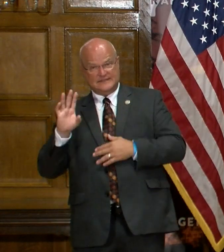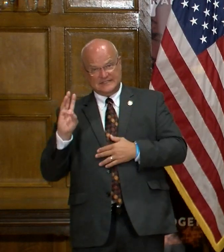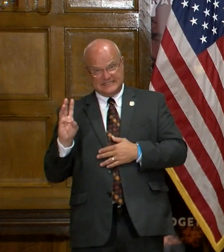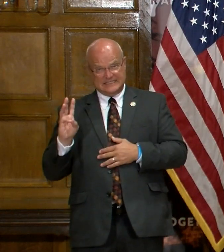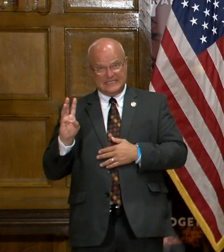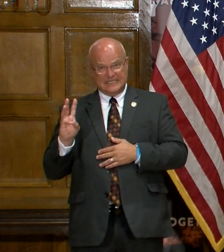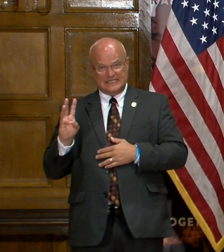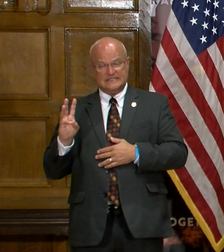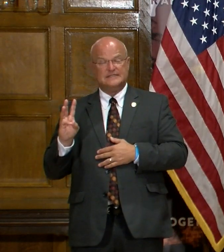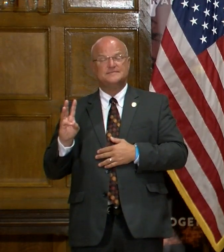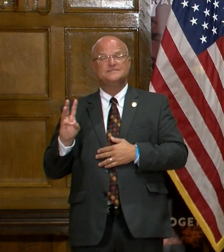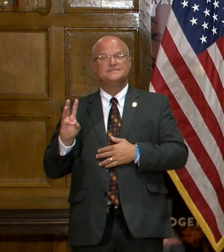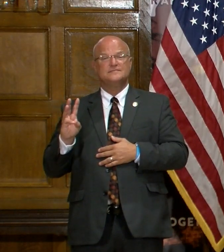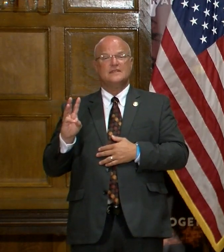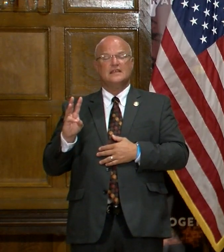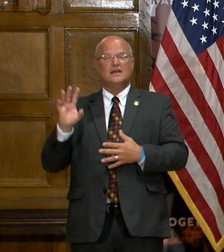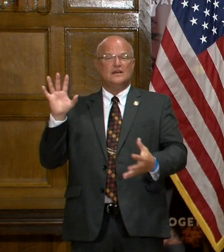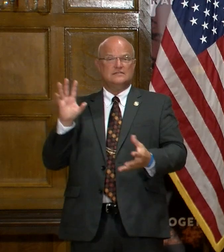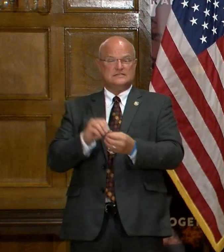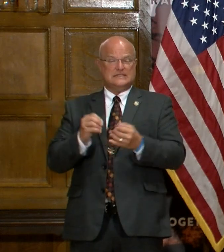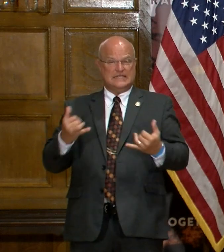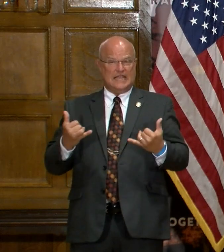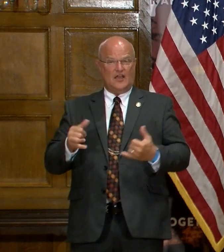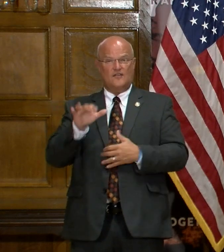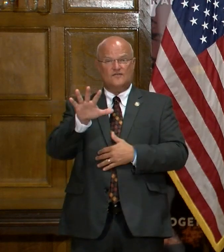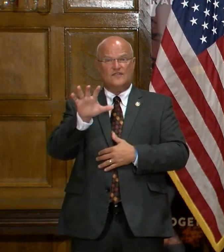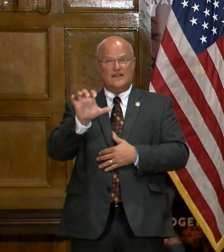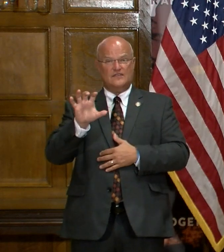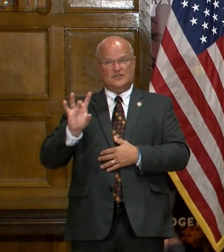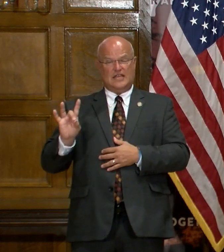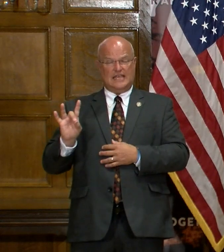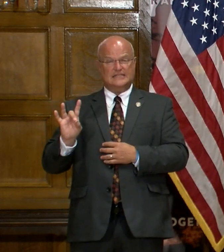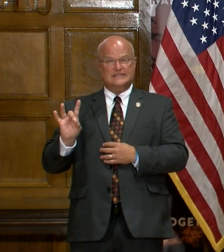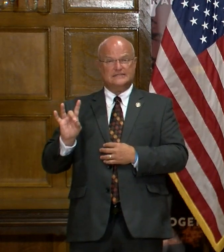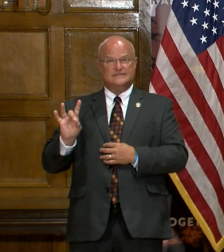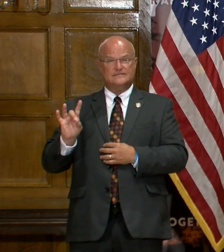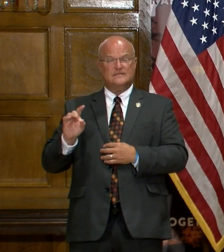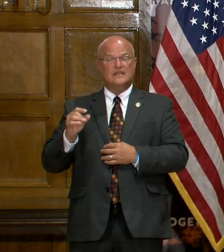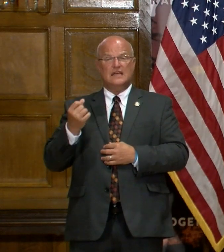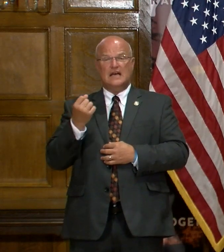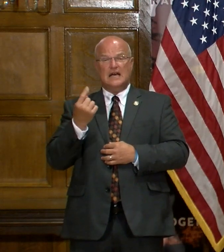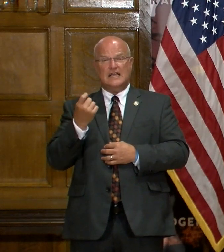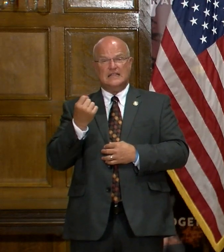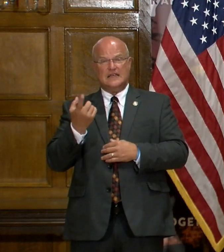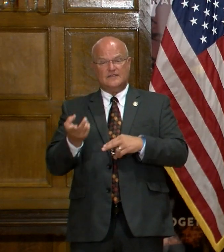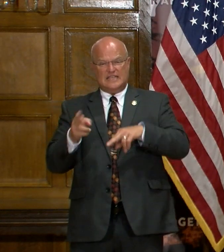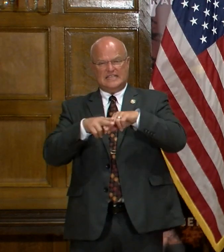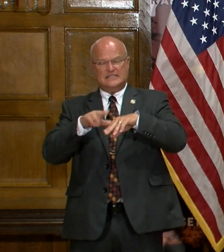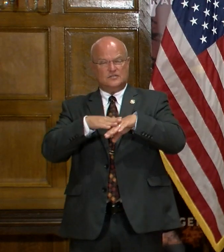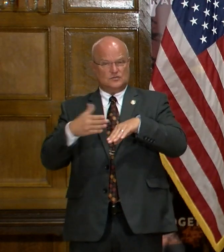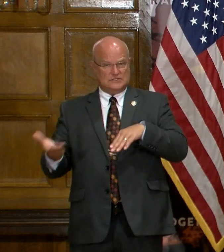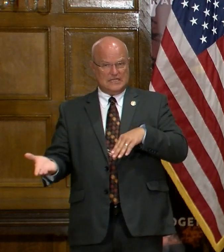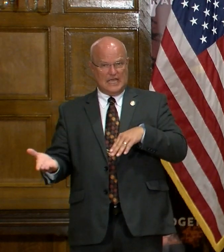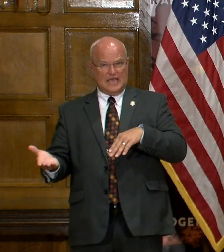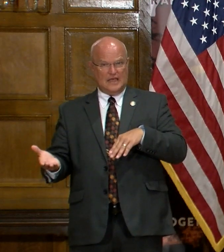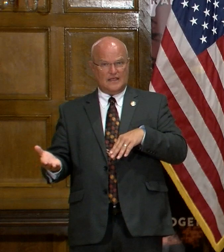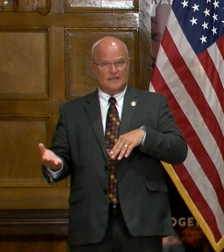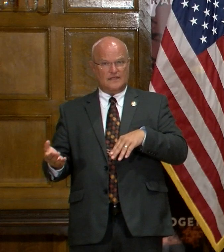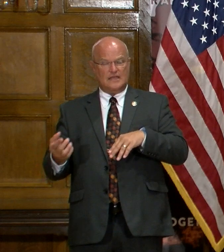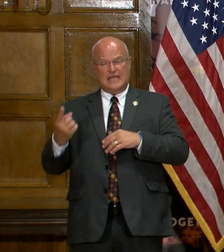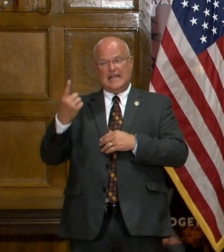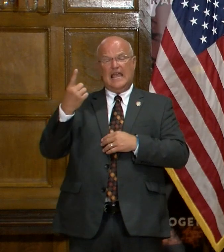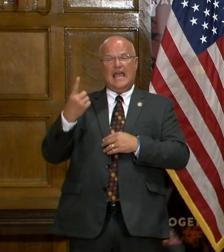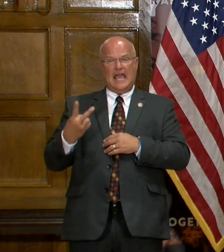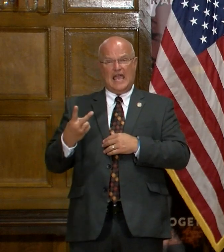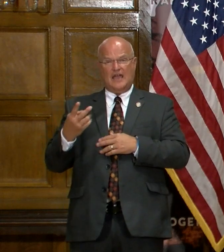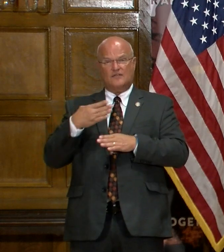6 in hospitalizations. It brings us down to 508. We've had 11 additional deaths, and 1/2 of